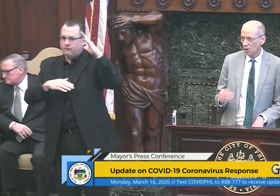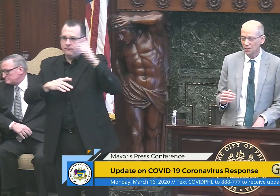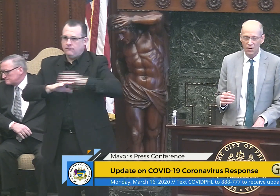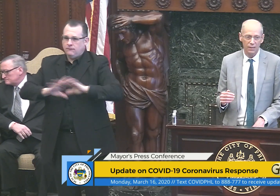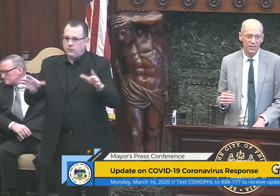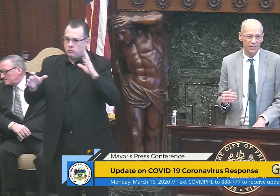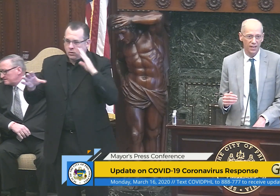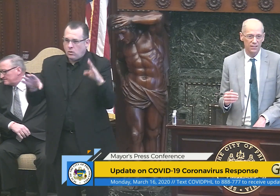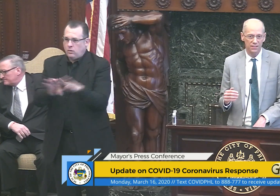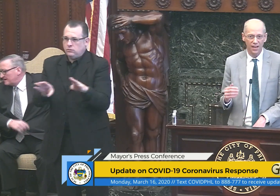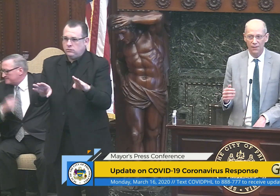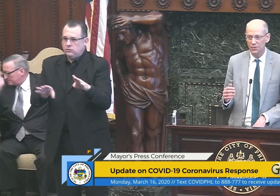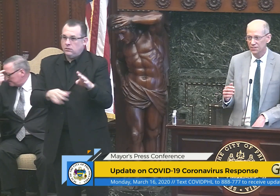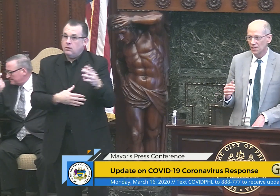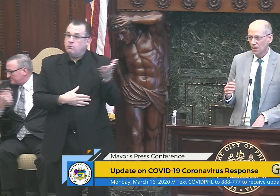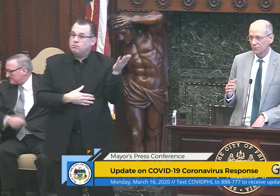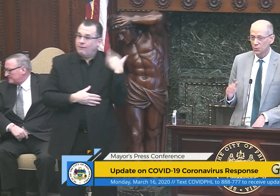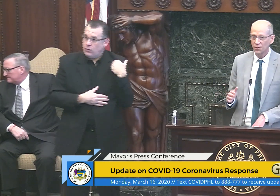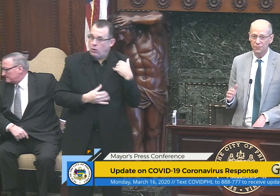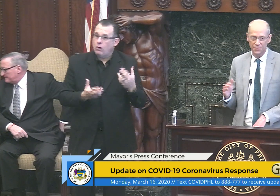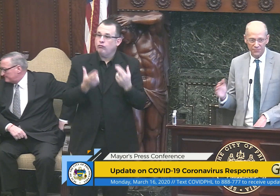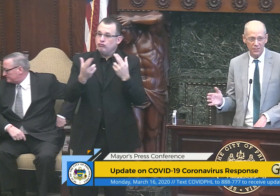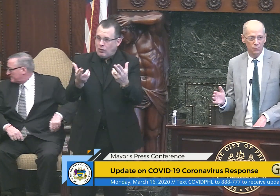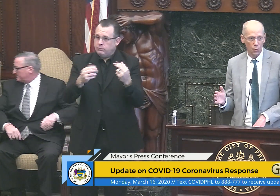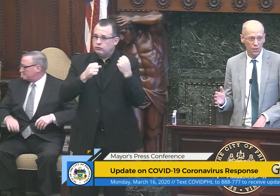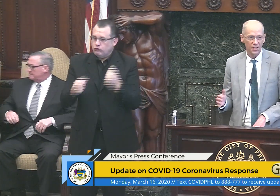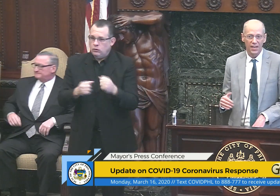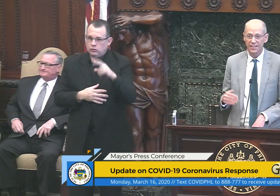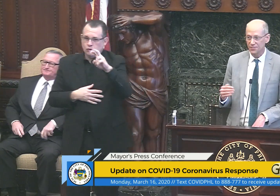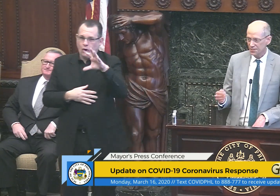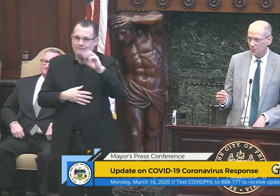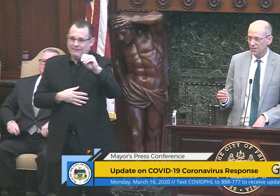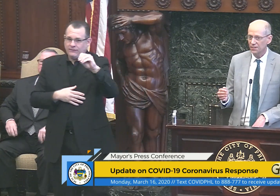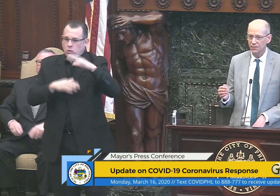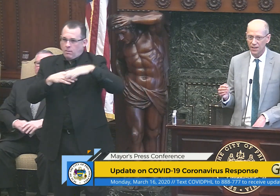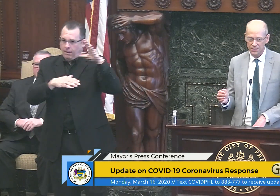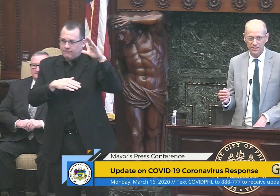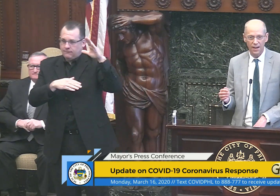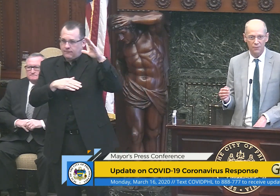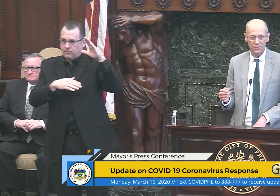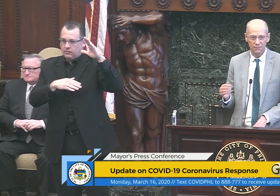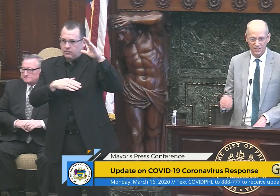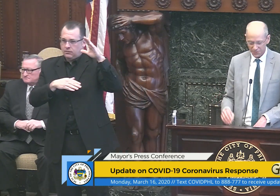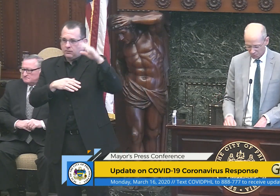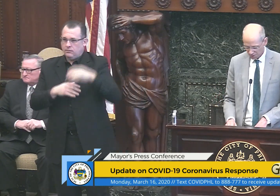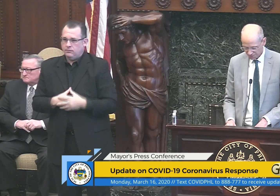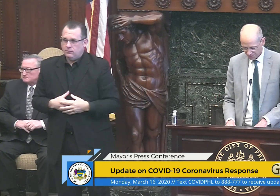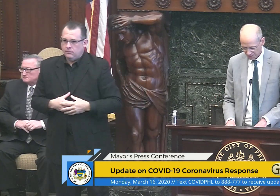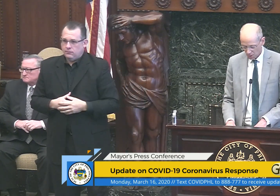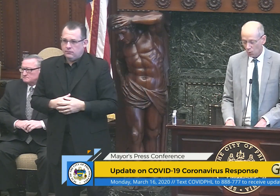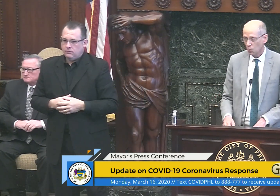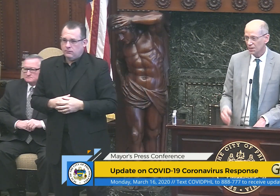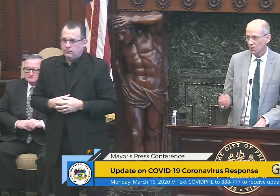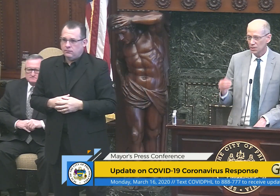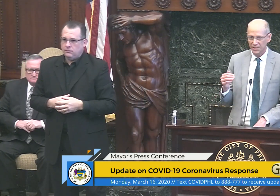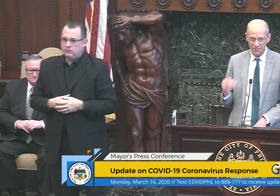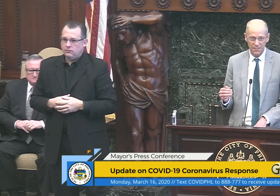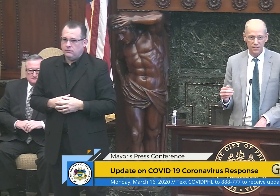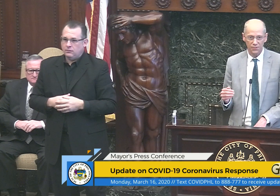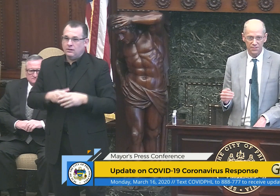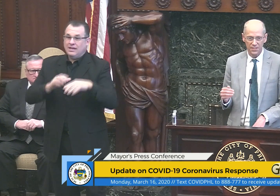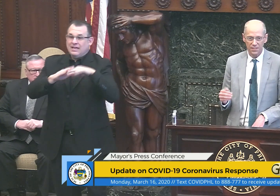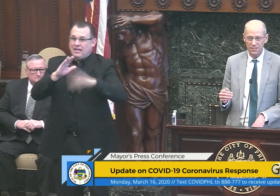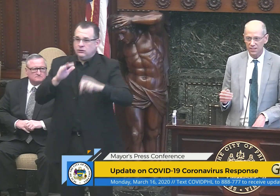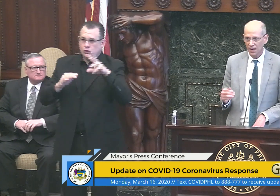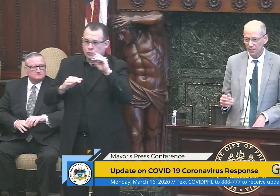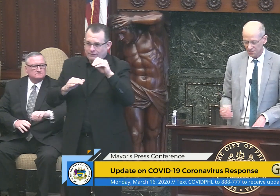previously strongly recommended canceling gatherings of 250 or more, and considering canceling gatherings of less than 250, we are going to be